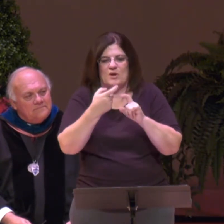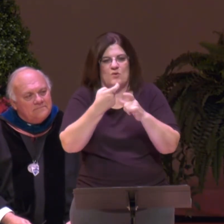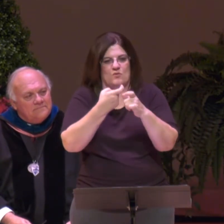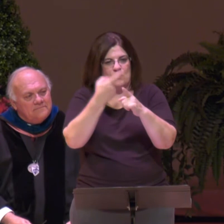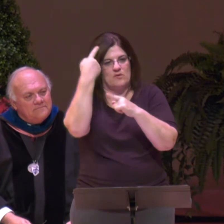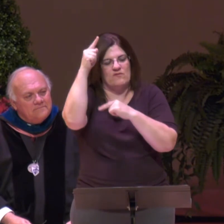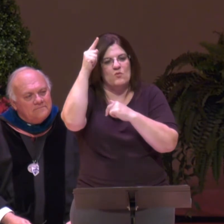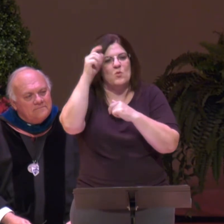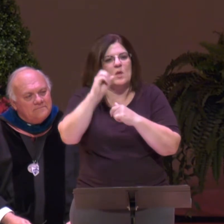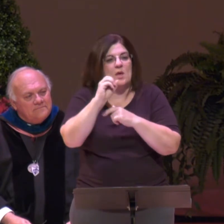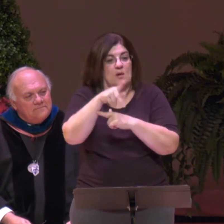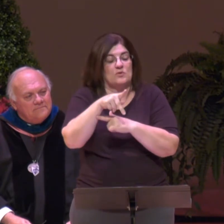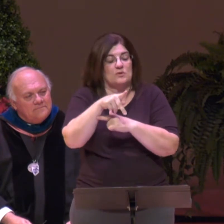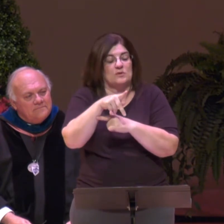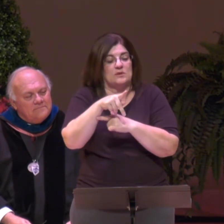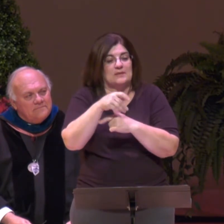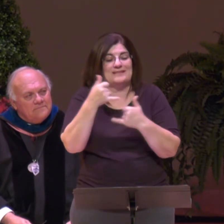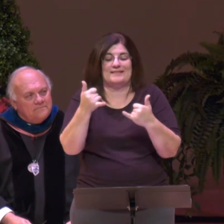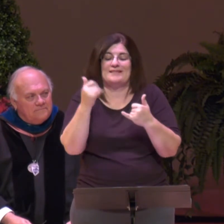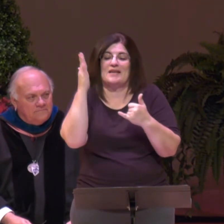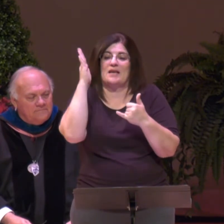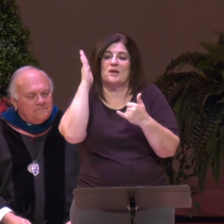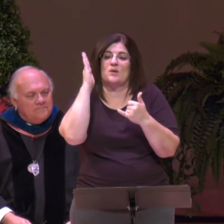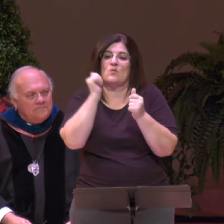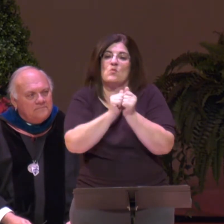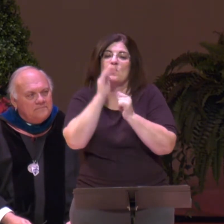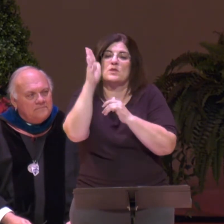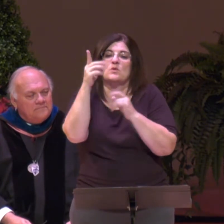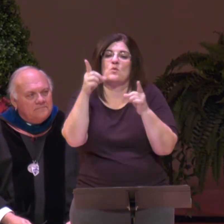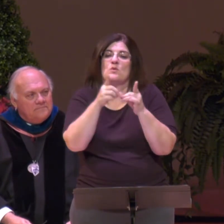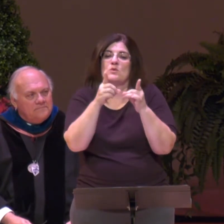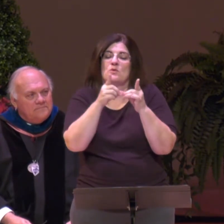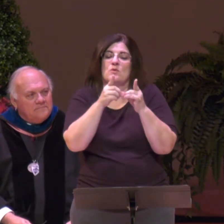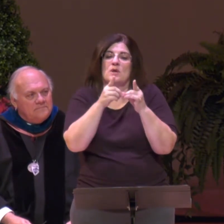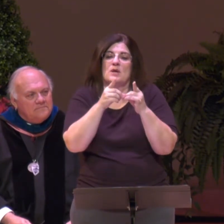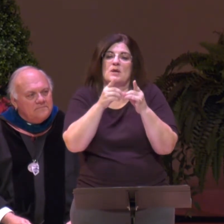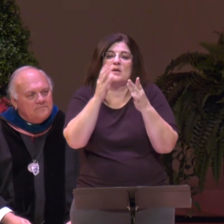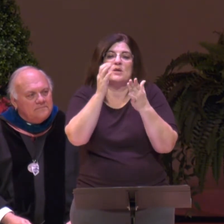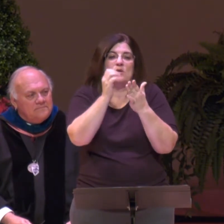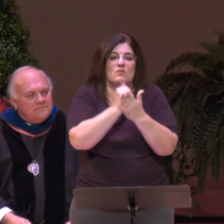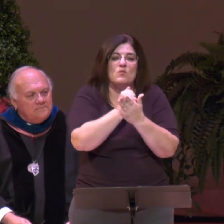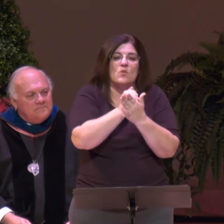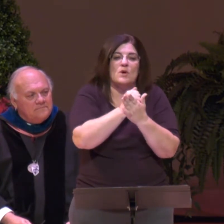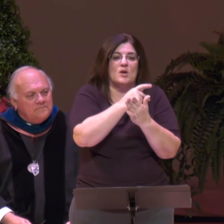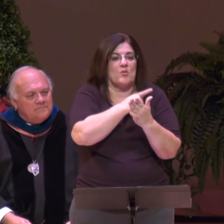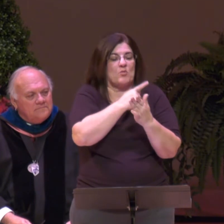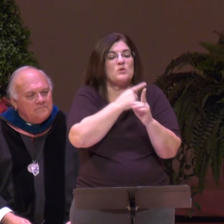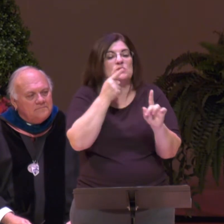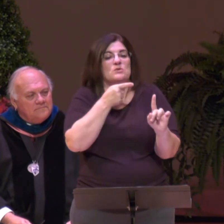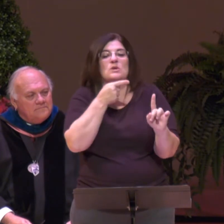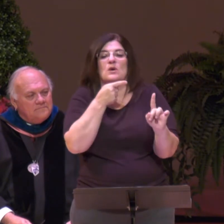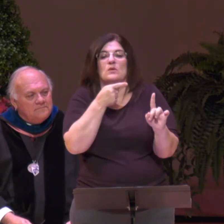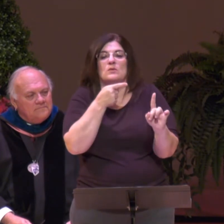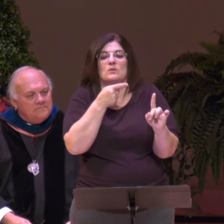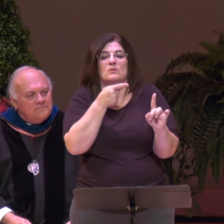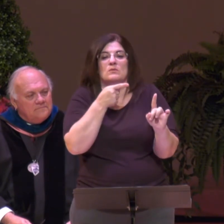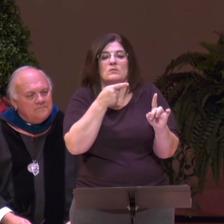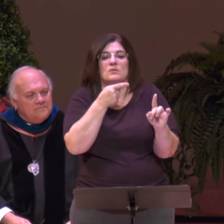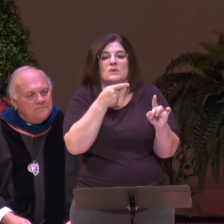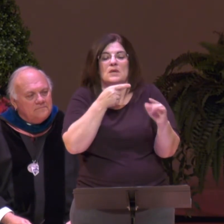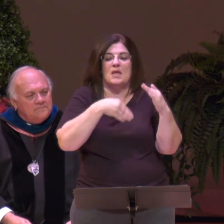us. Today, with your degree, you have earned a hope-filled personal win by reaching a new